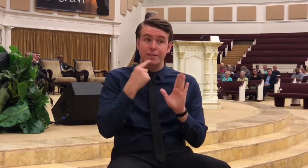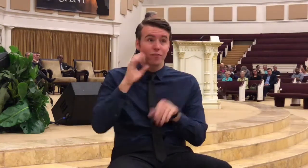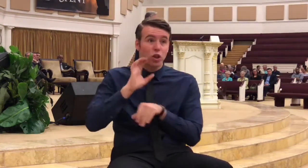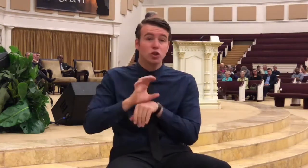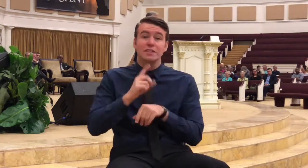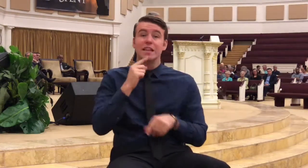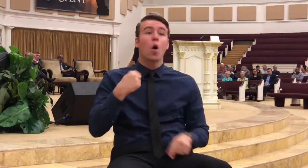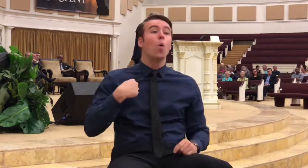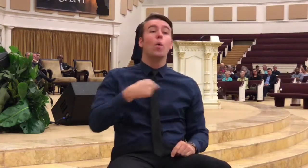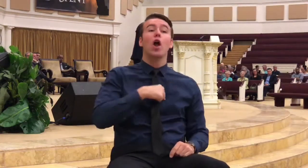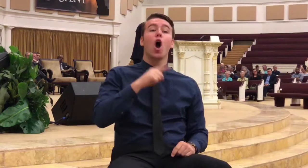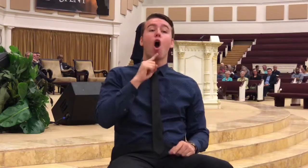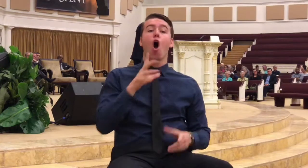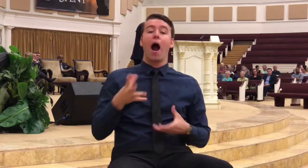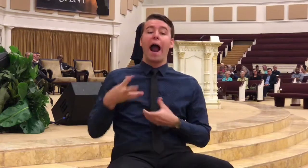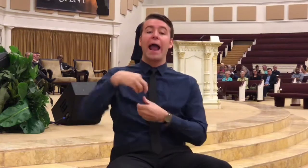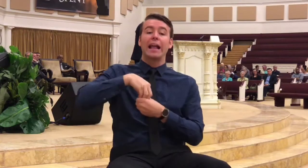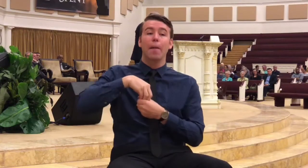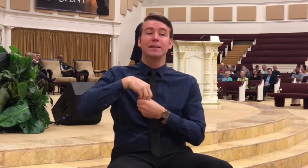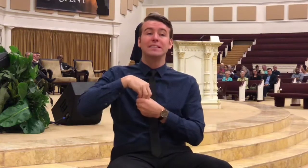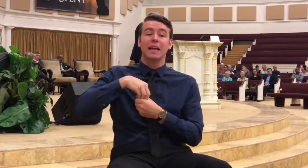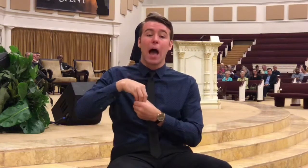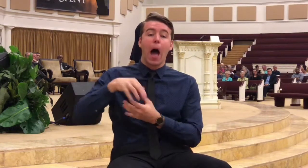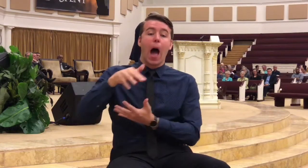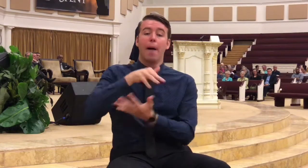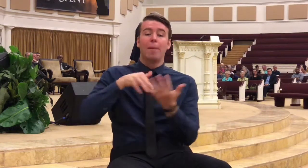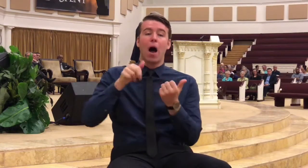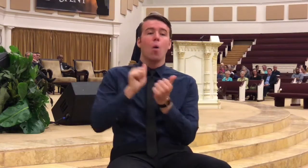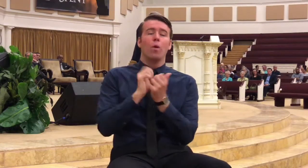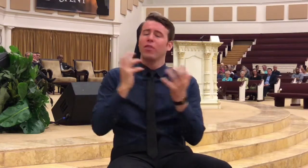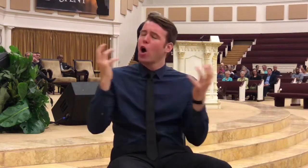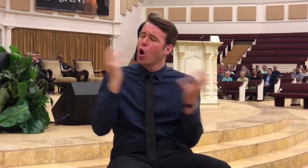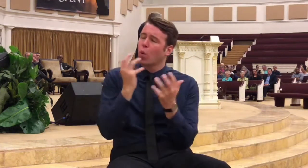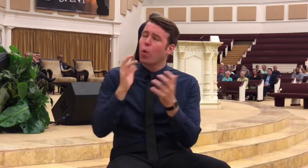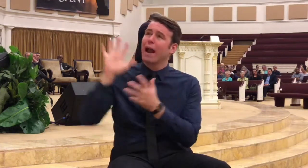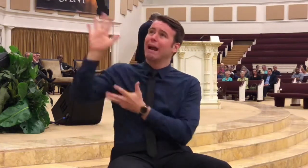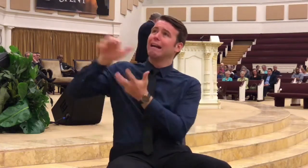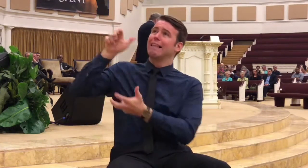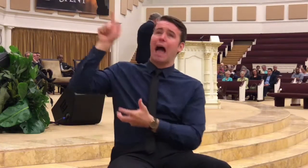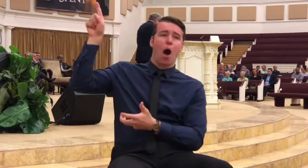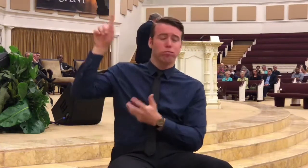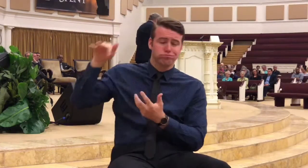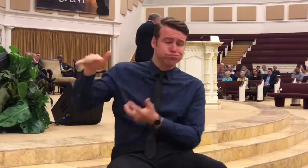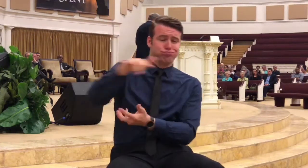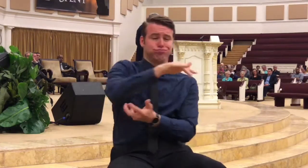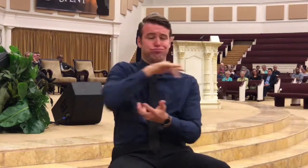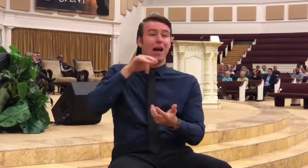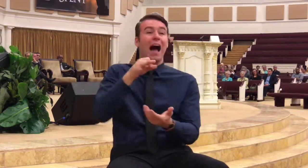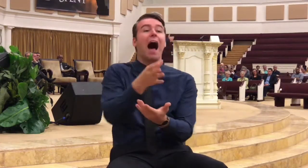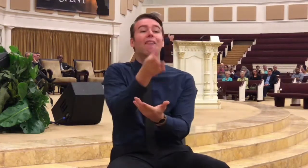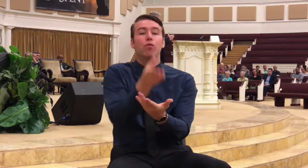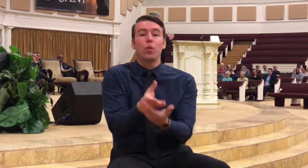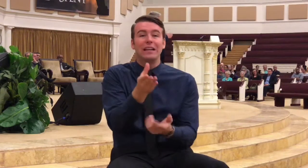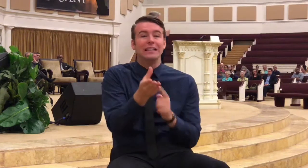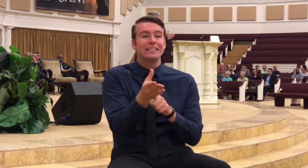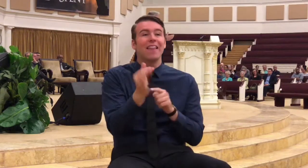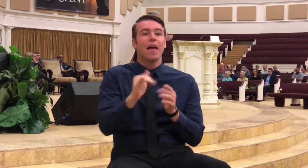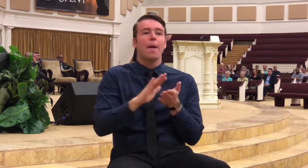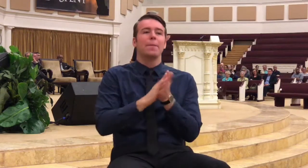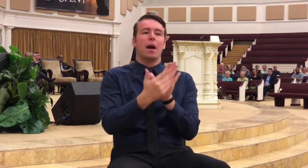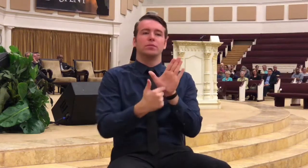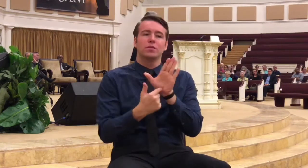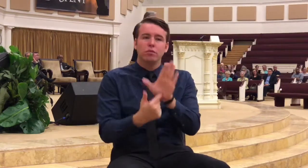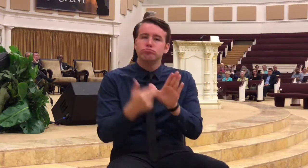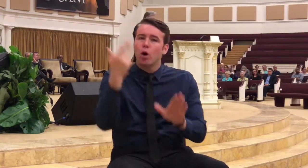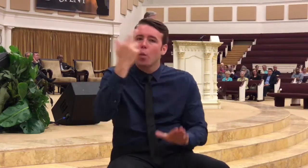we are encompassed about with so great a cloud of witnesses, and that becomes the impetus, the